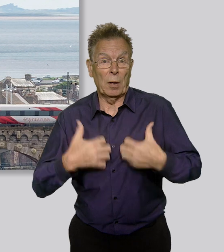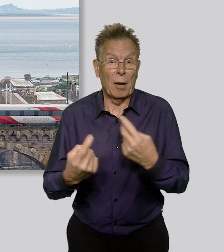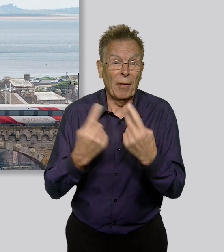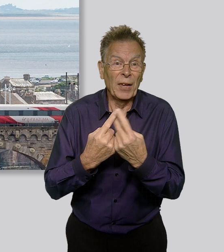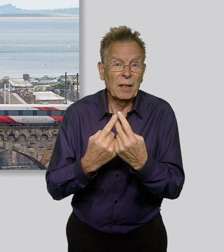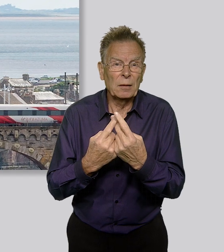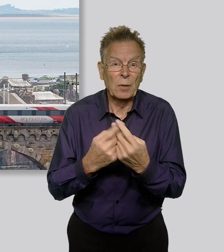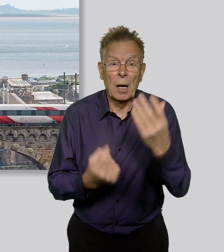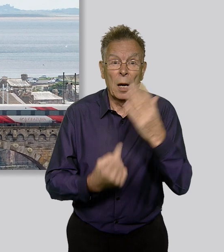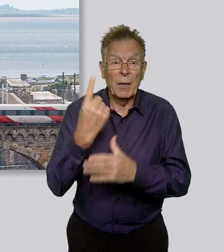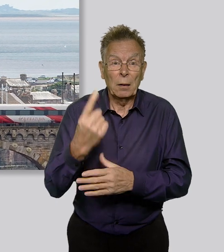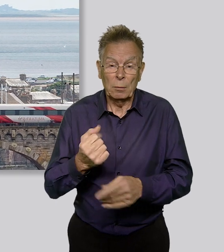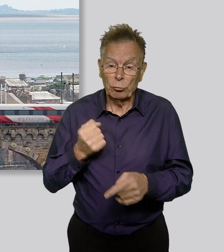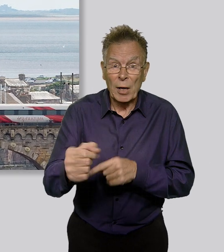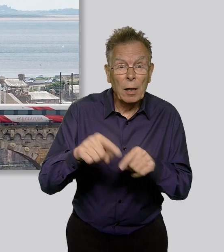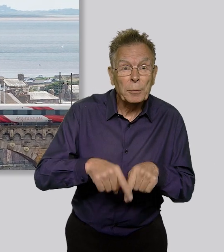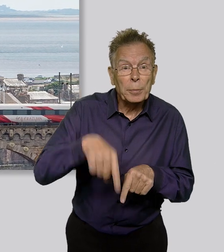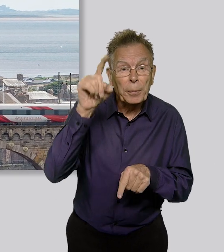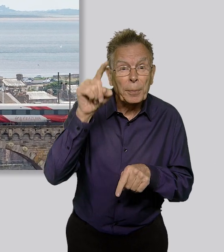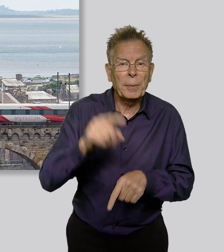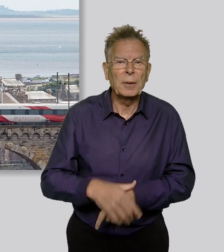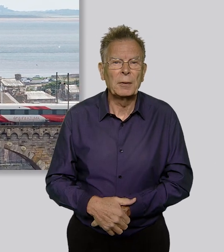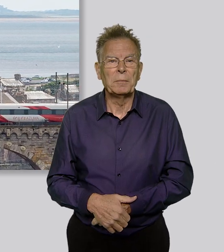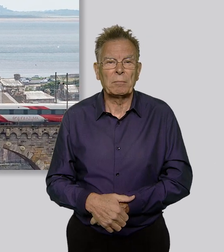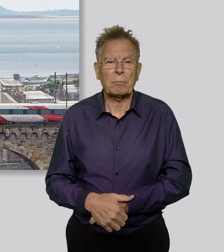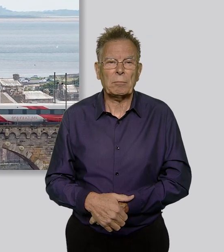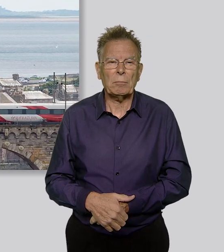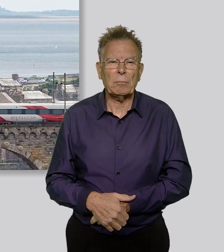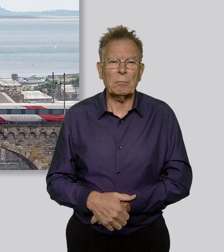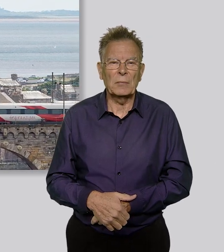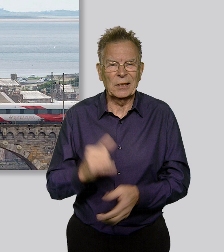Here are a few other exciting things that are happening across the route.